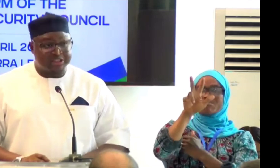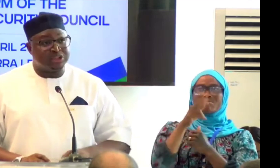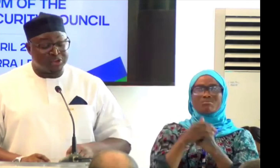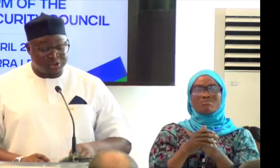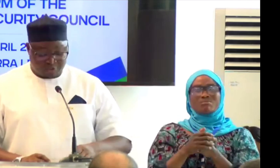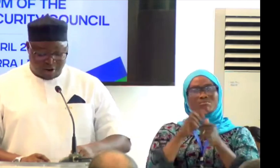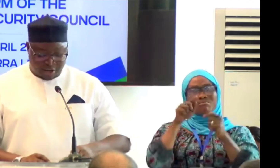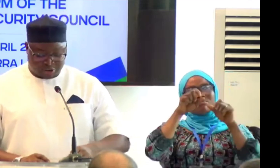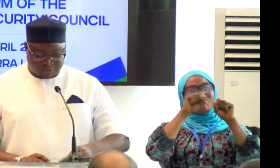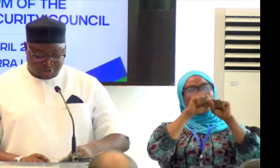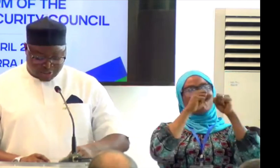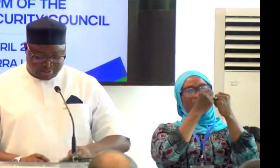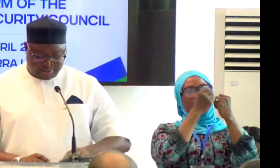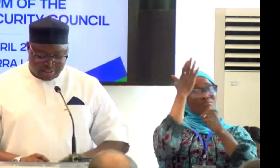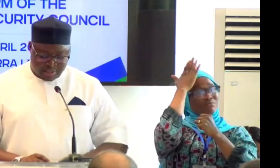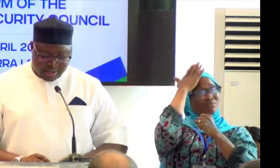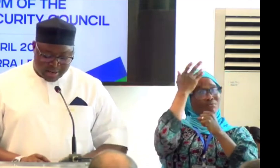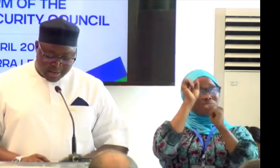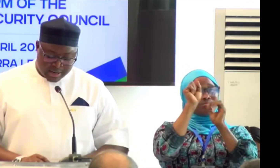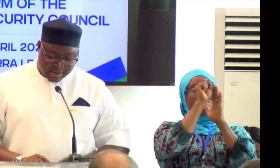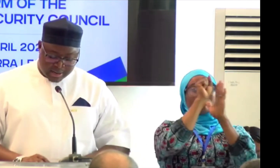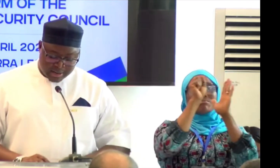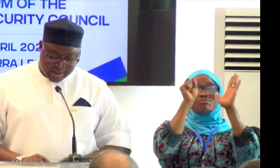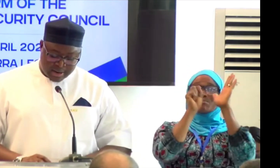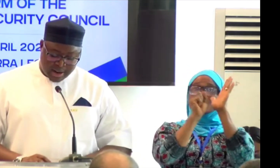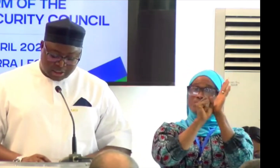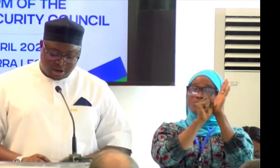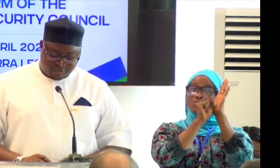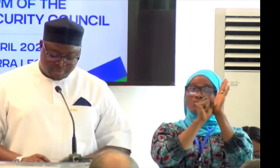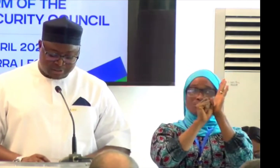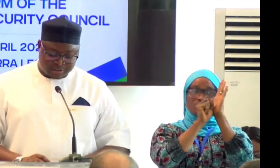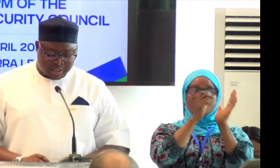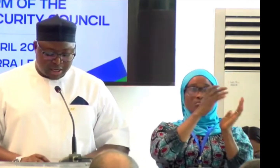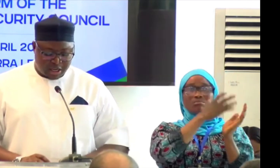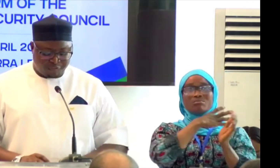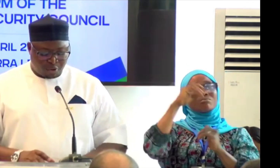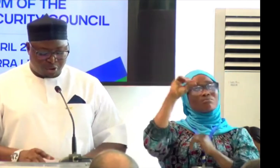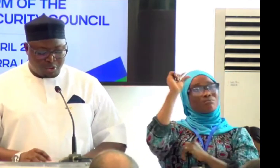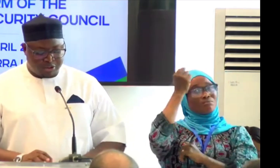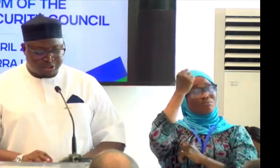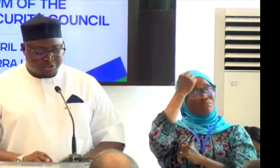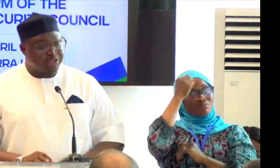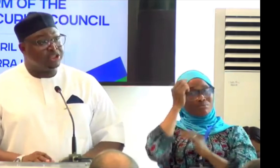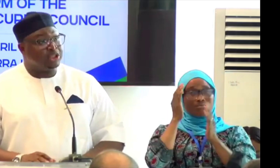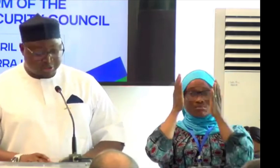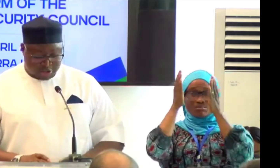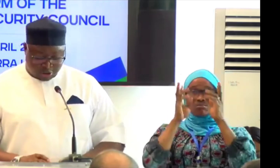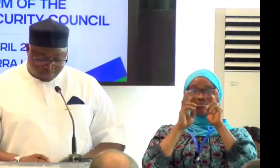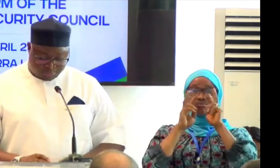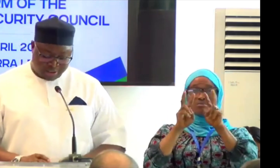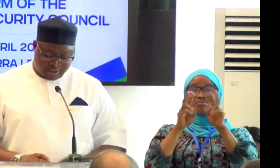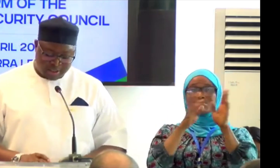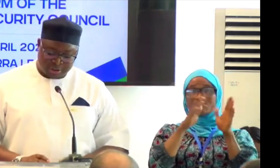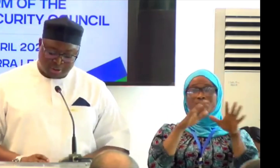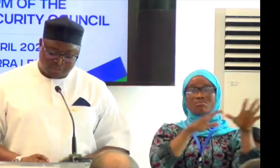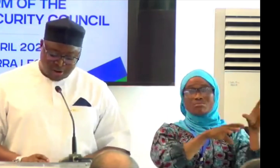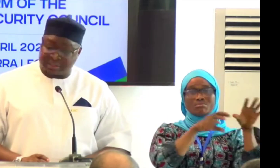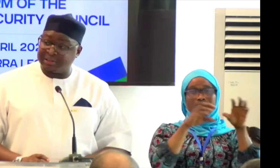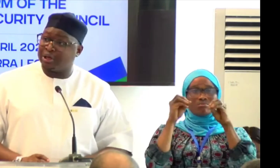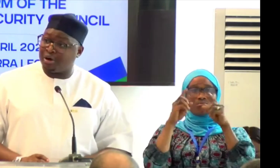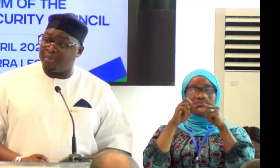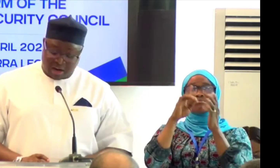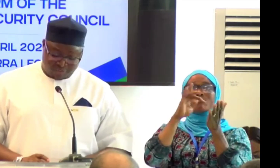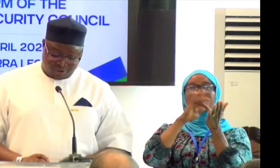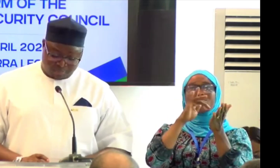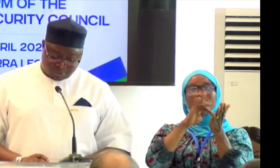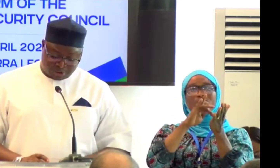and the decisions of our heads of state and government, a forward-looking strategy was adopted to advance